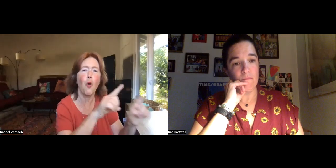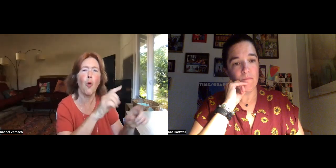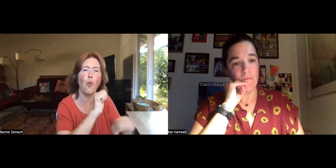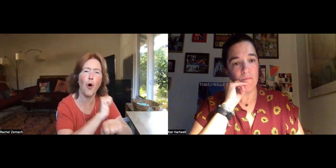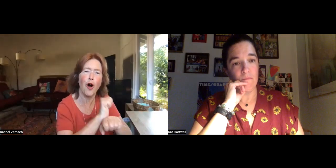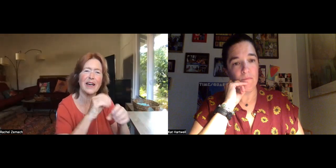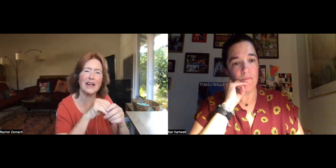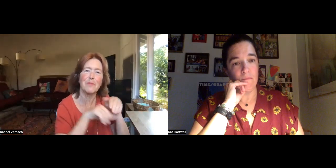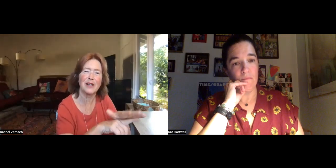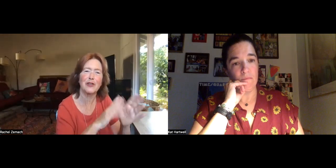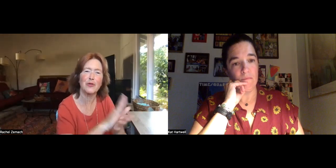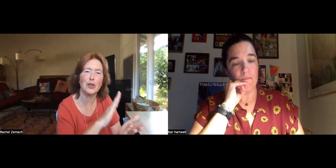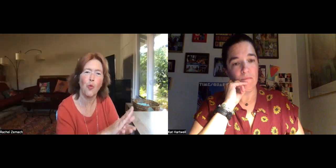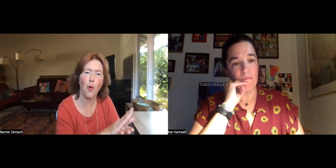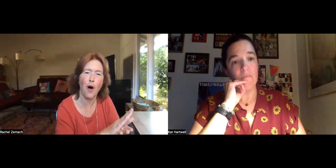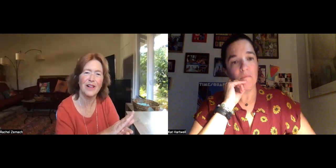Go for the mainstream program.